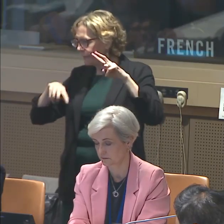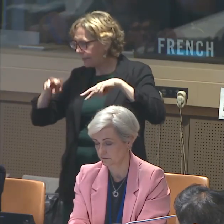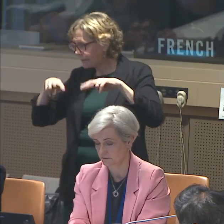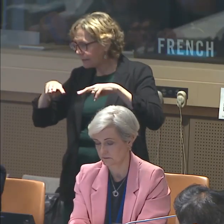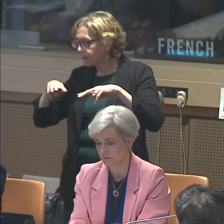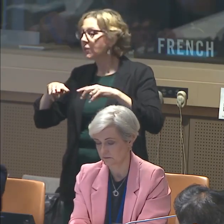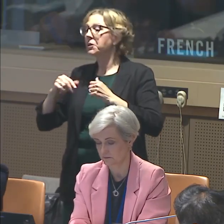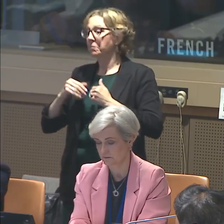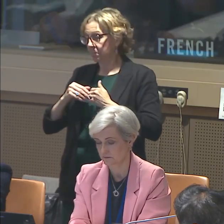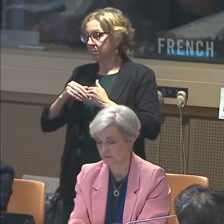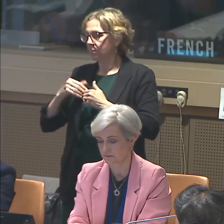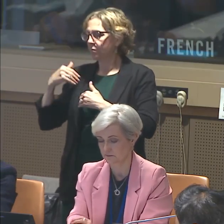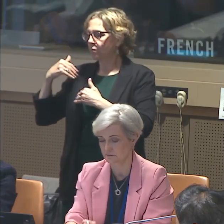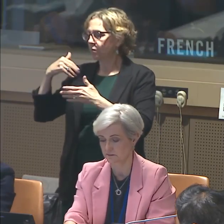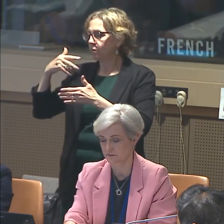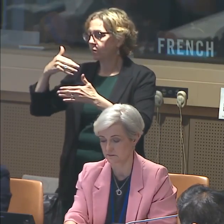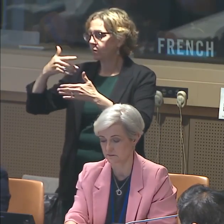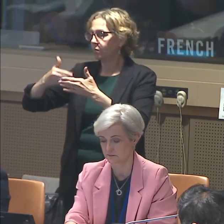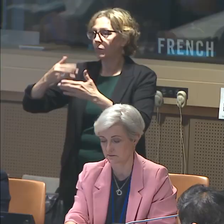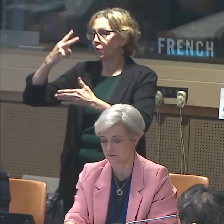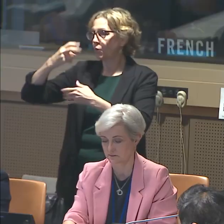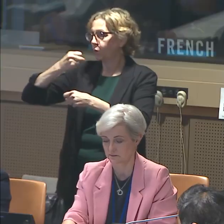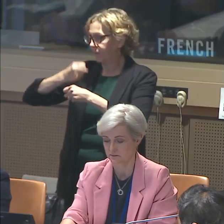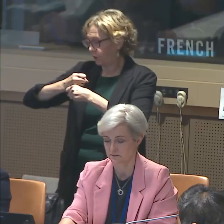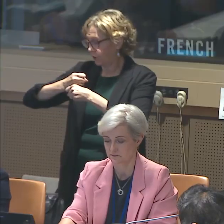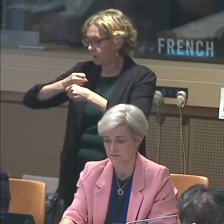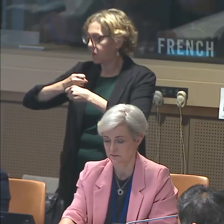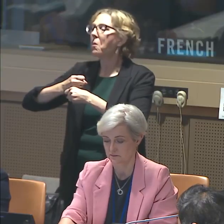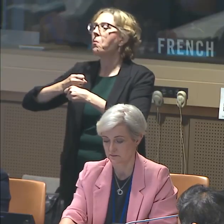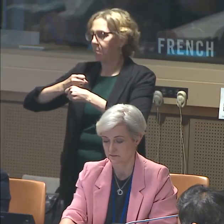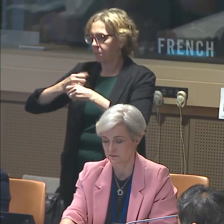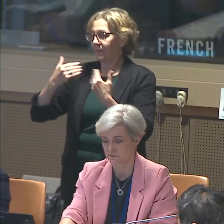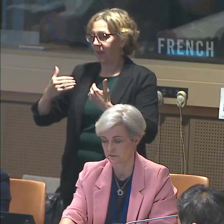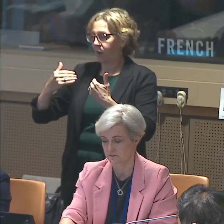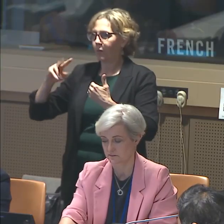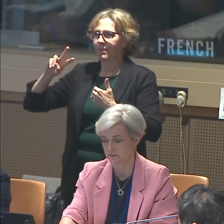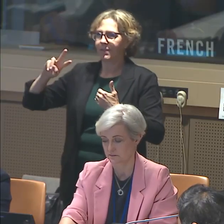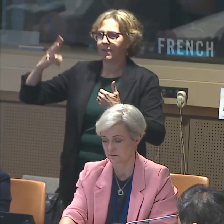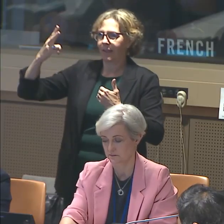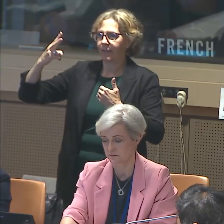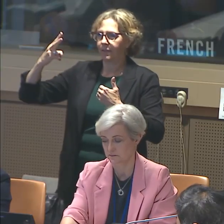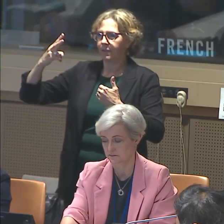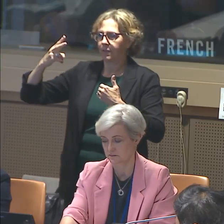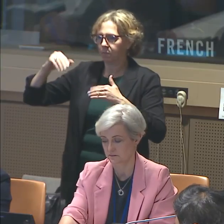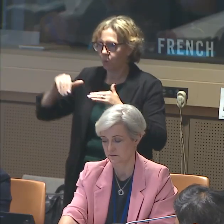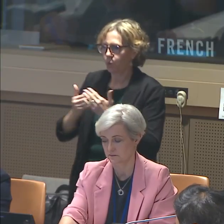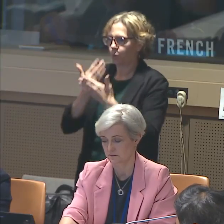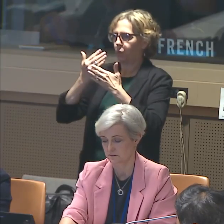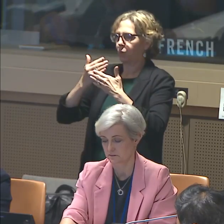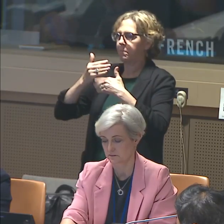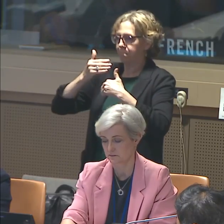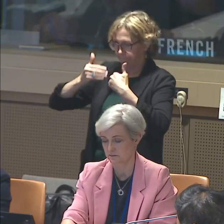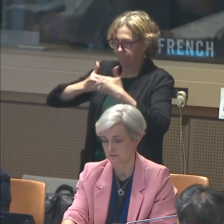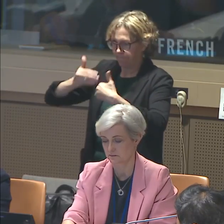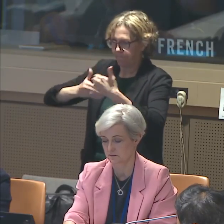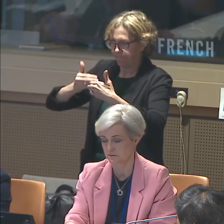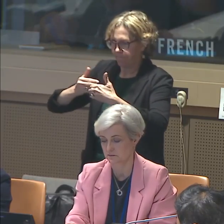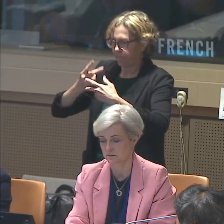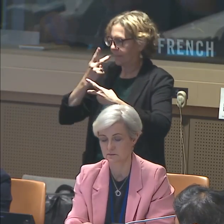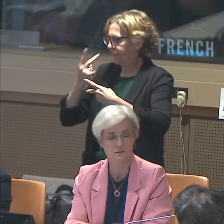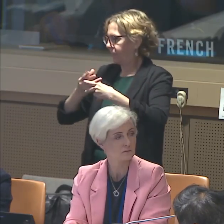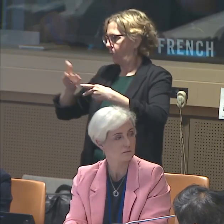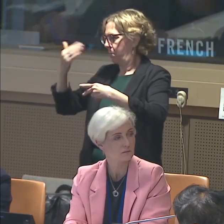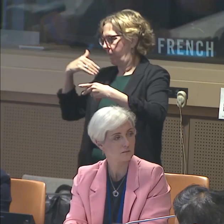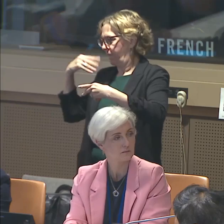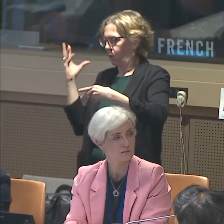pilot was organized, supported by the London School of Hygiene and Tropical Medicine. So to hear more about it,